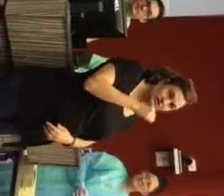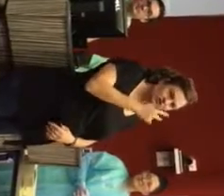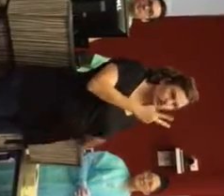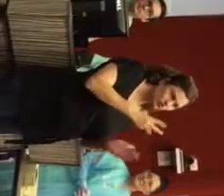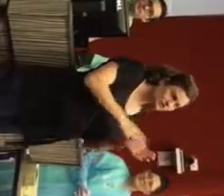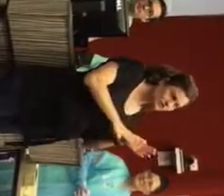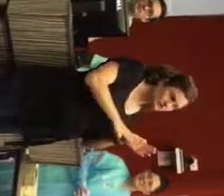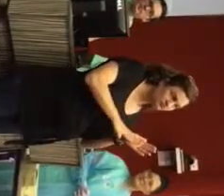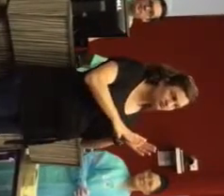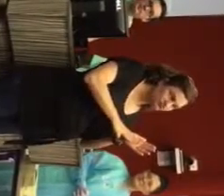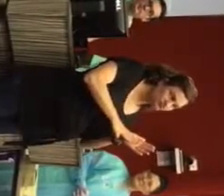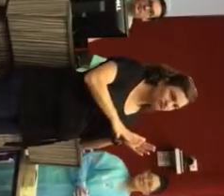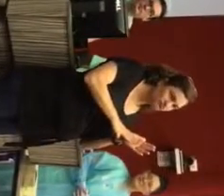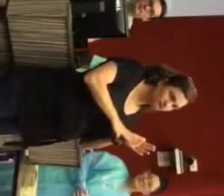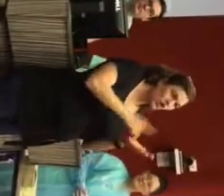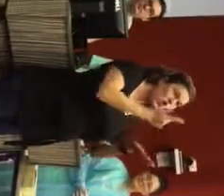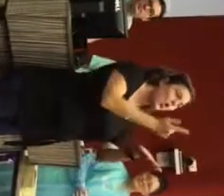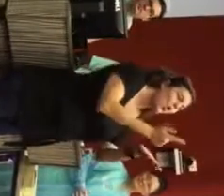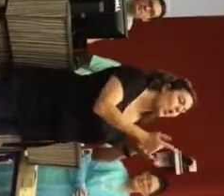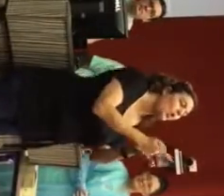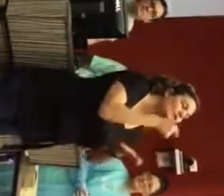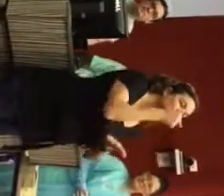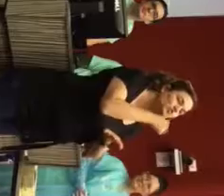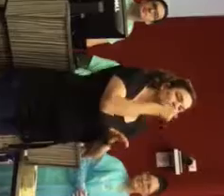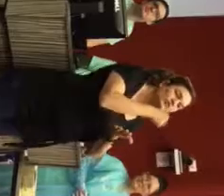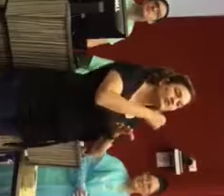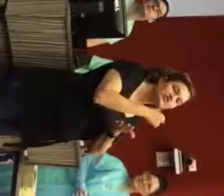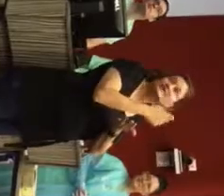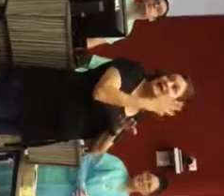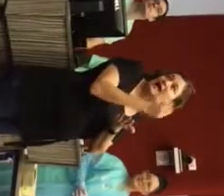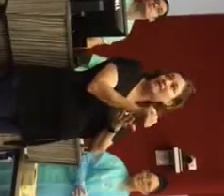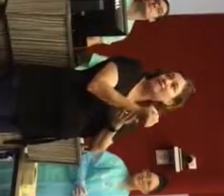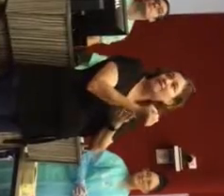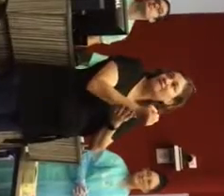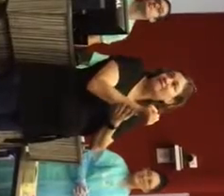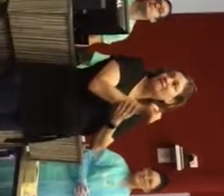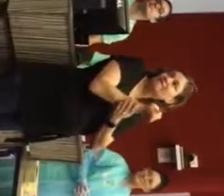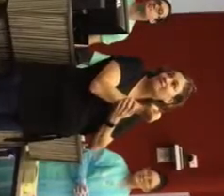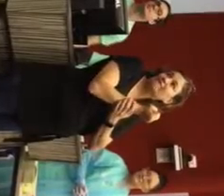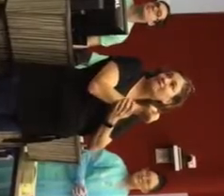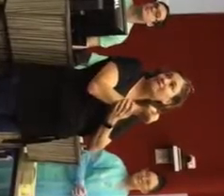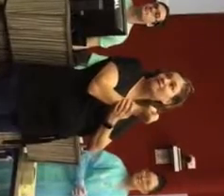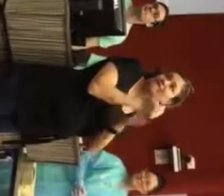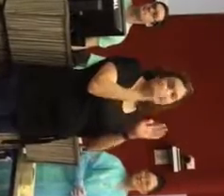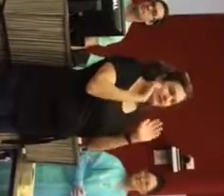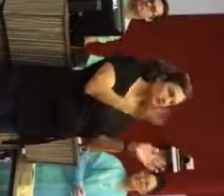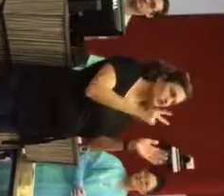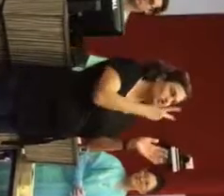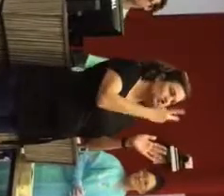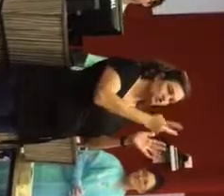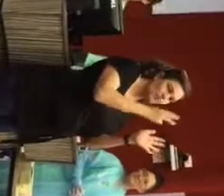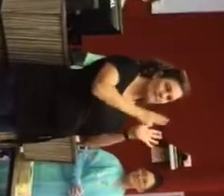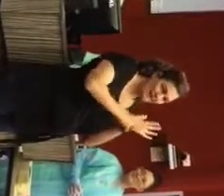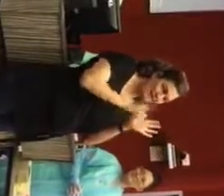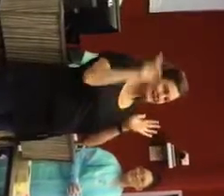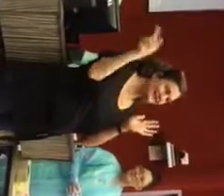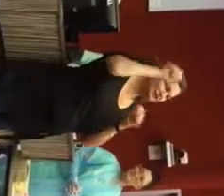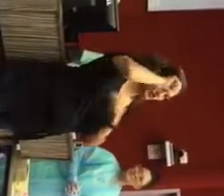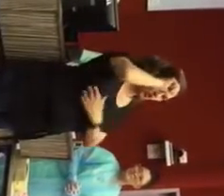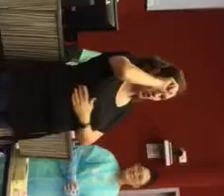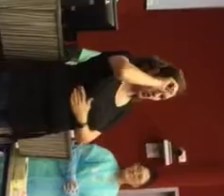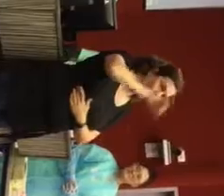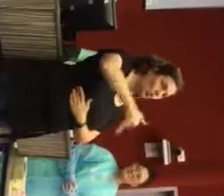lot of toothbrushes nowadays, they have a 2-minute period, or they have phases that within 30 seconds they